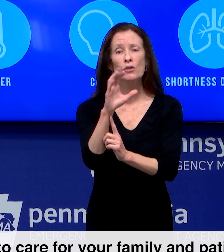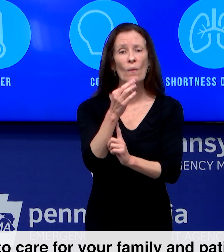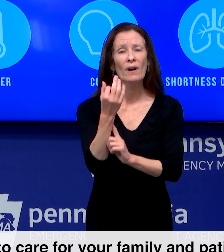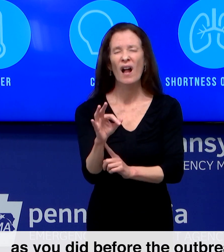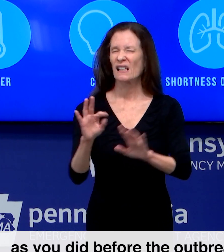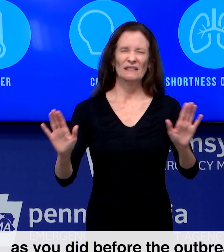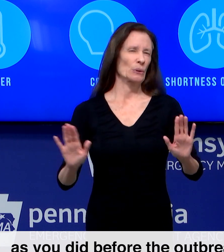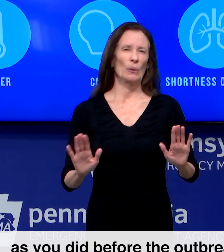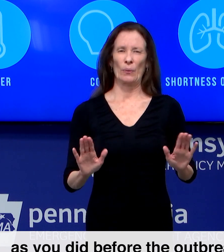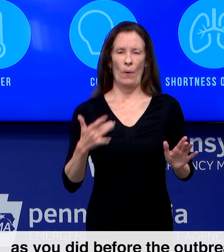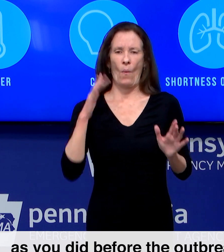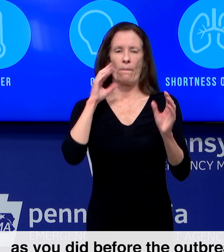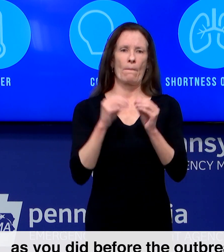patients as you did before the outbreak.